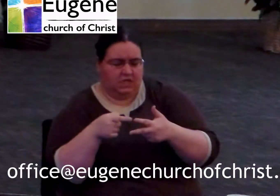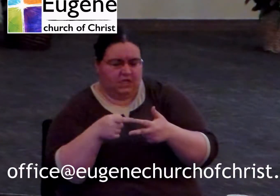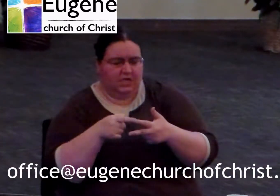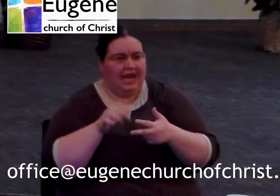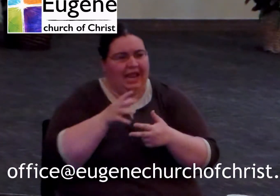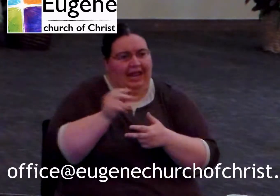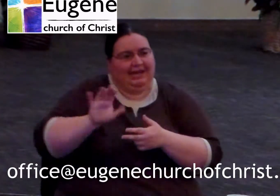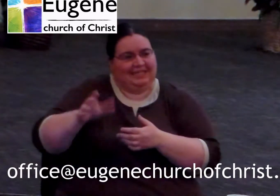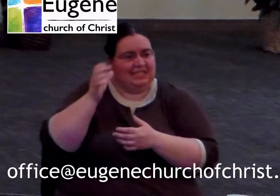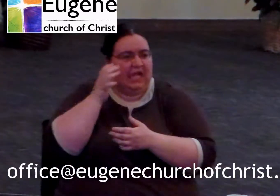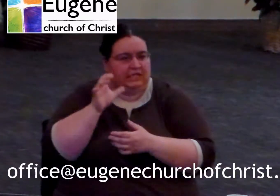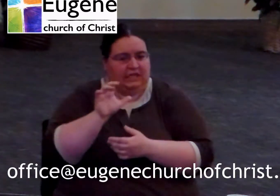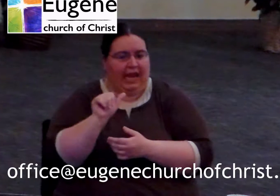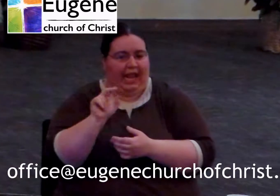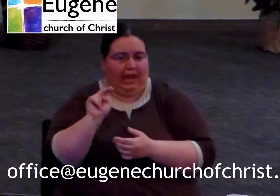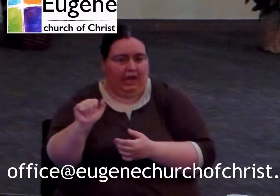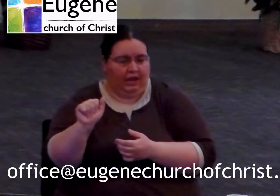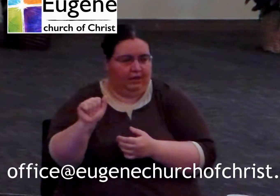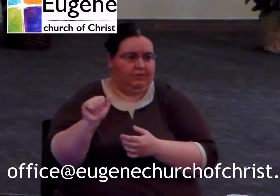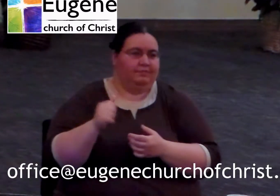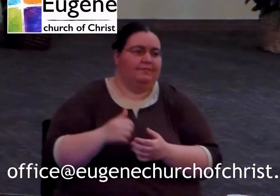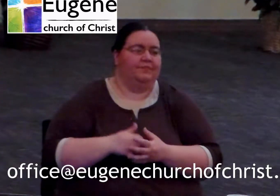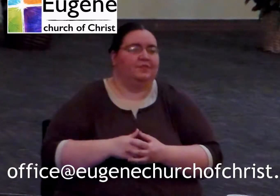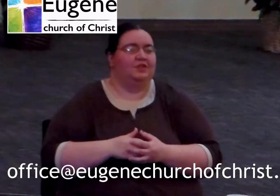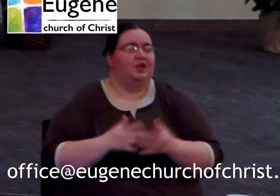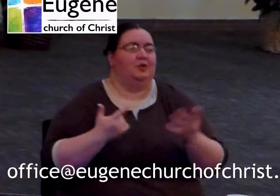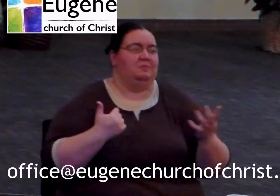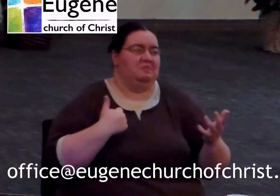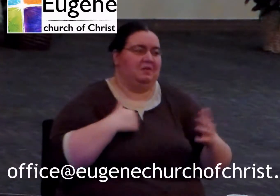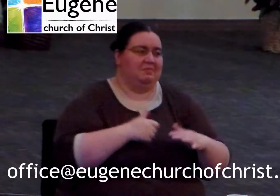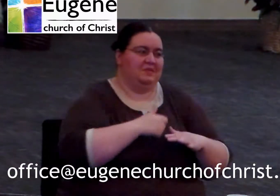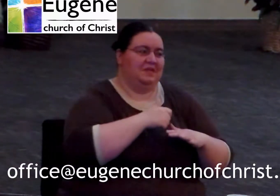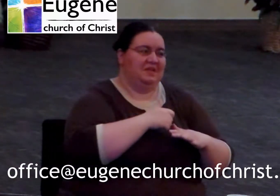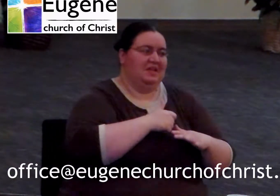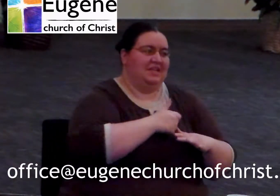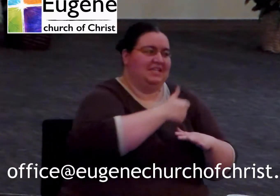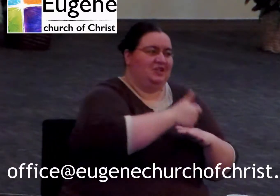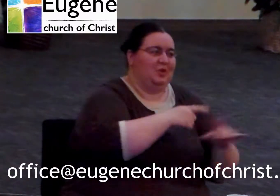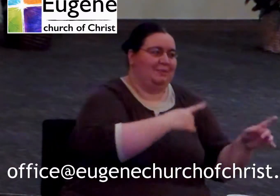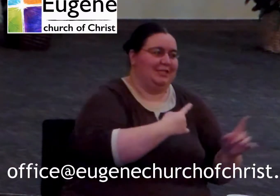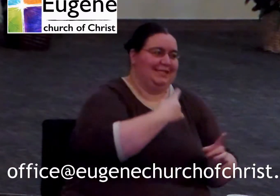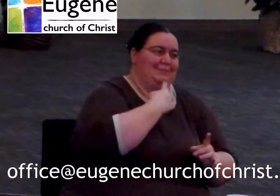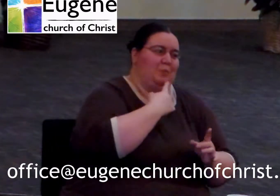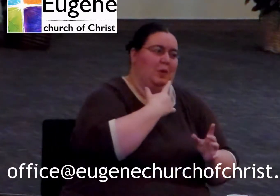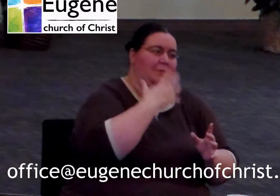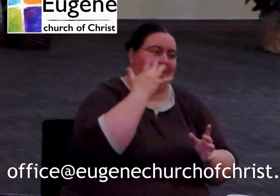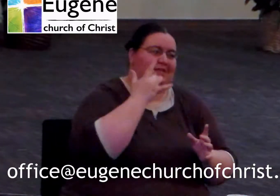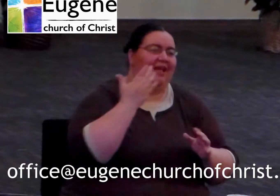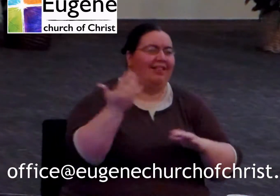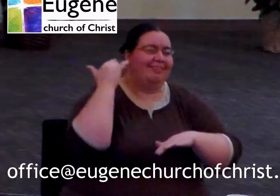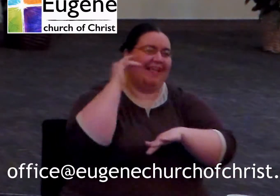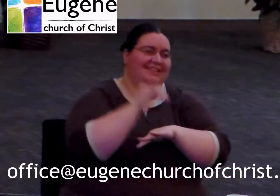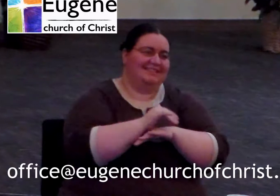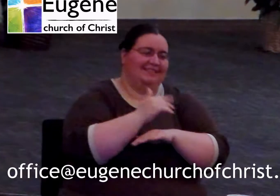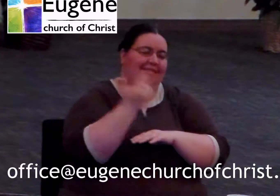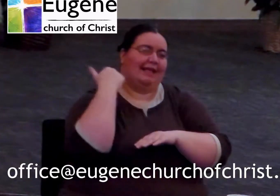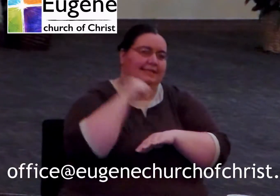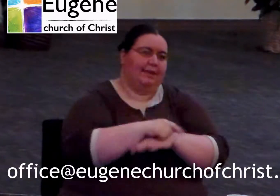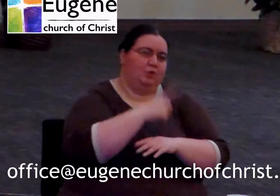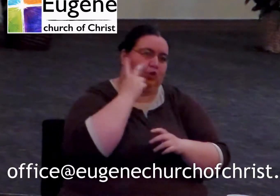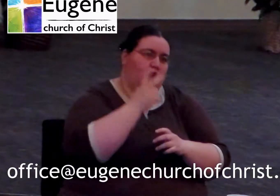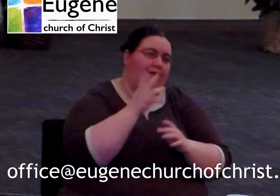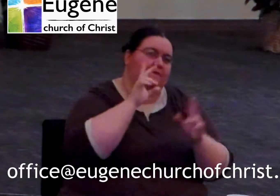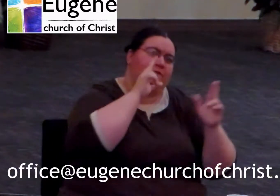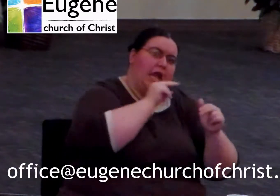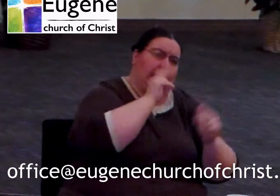prepared. So for those of you that weren't here, here's the situation. My parents, whom my kids call Mimi and Pawpaw, were headed